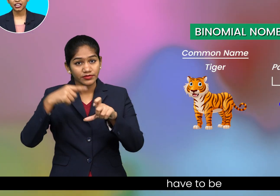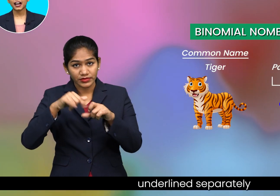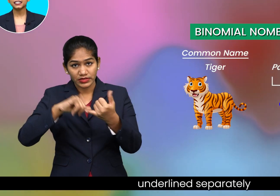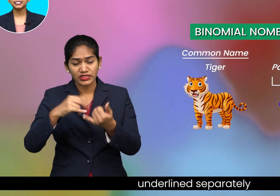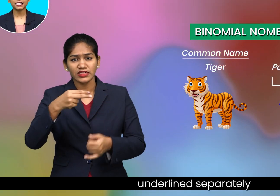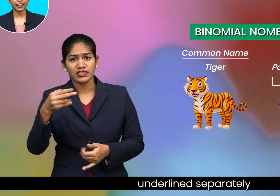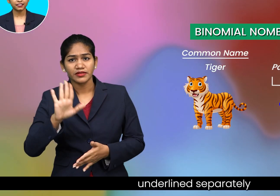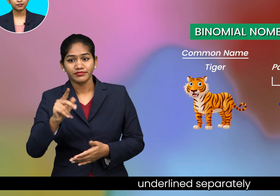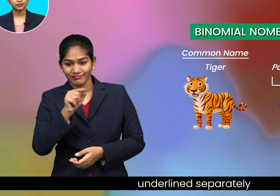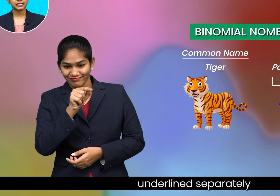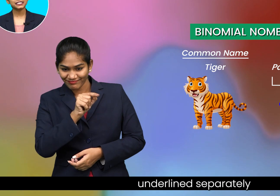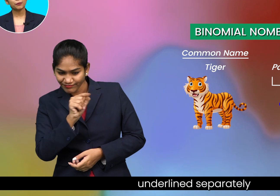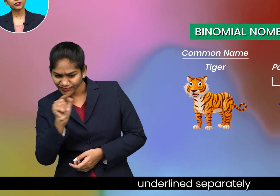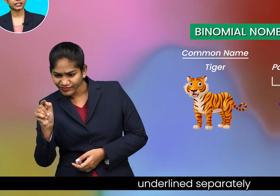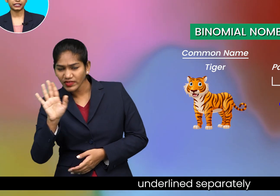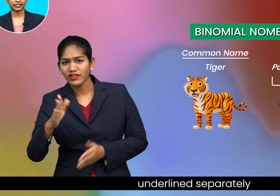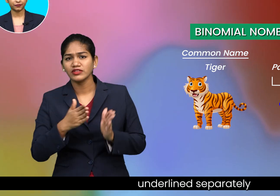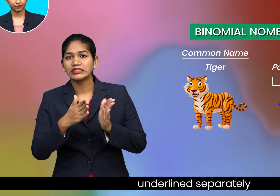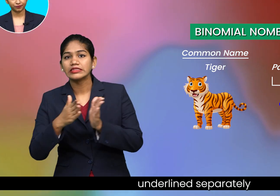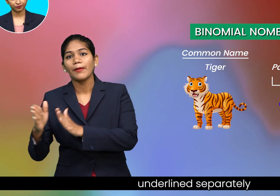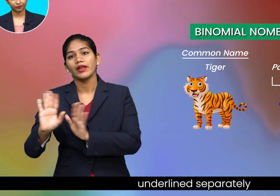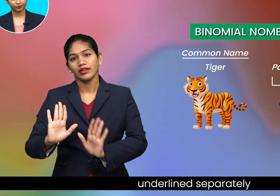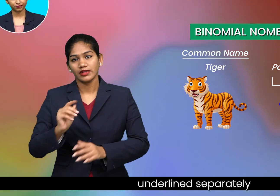underlined separately.